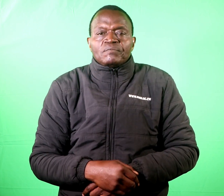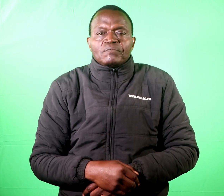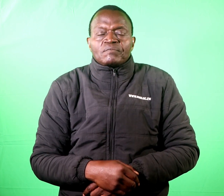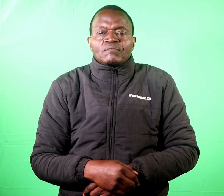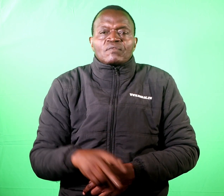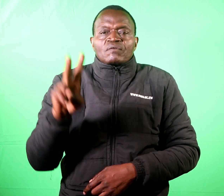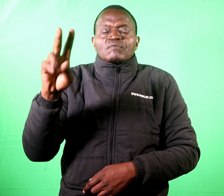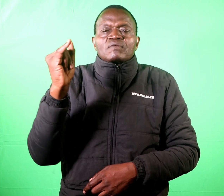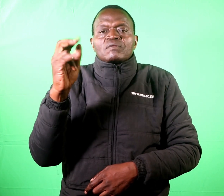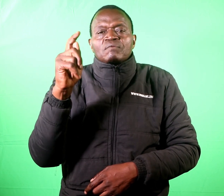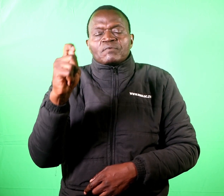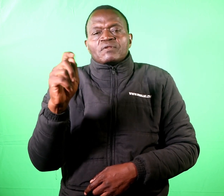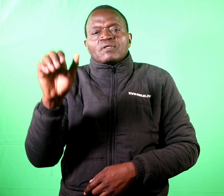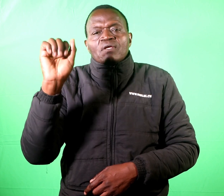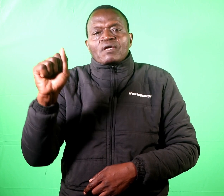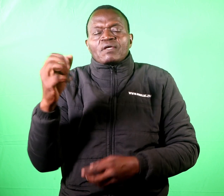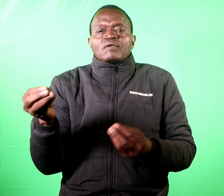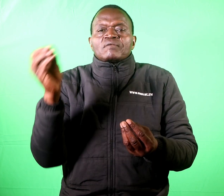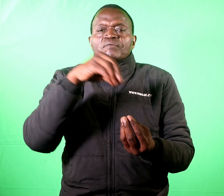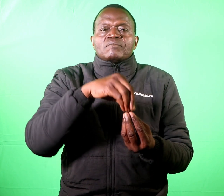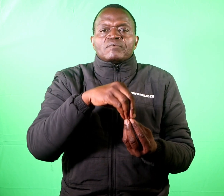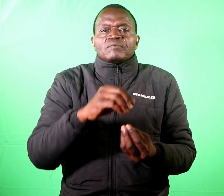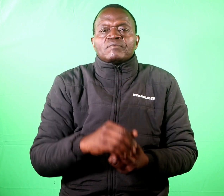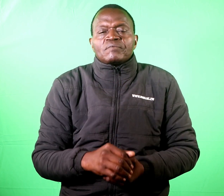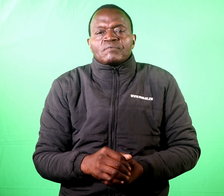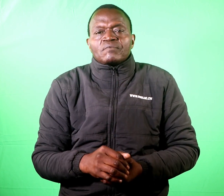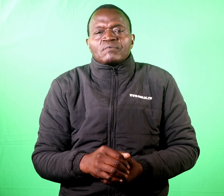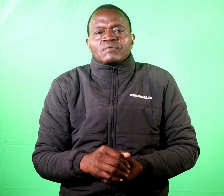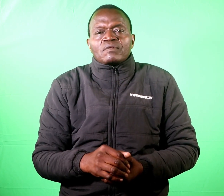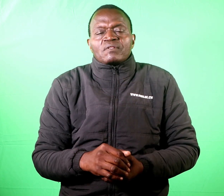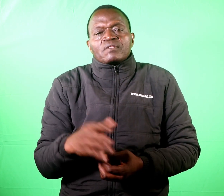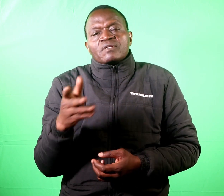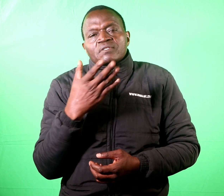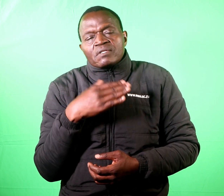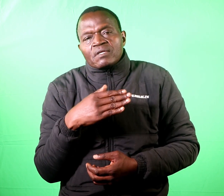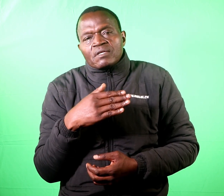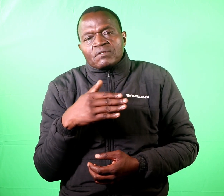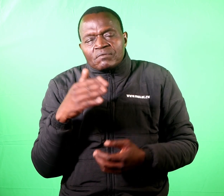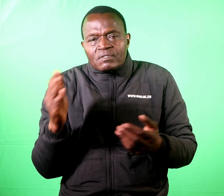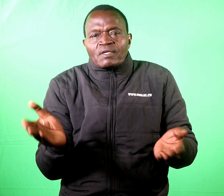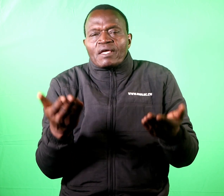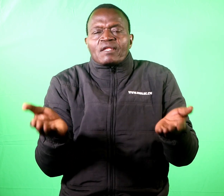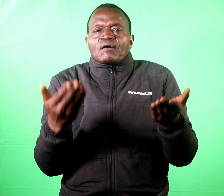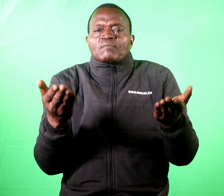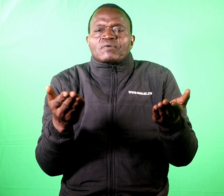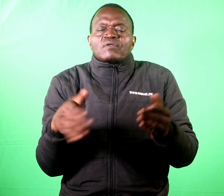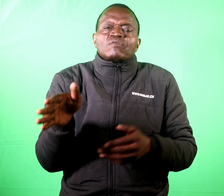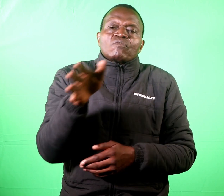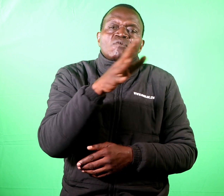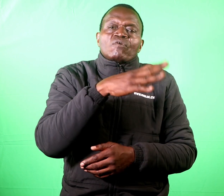Vitamin A supplementation. There is need to scale up efforts in all the remaining